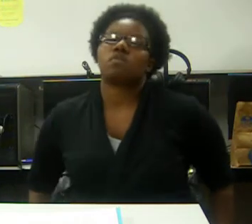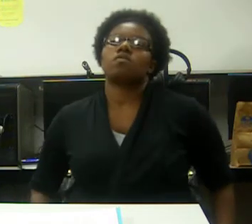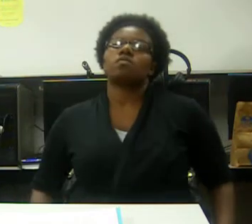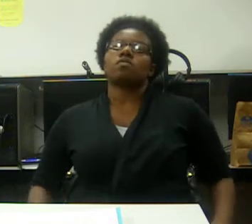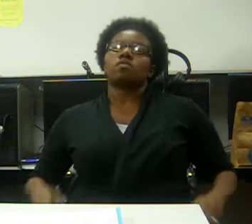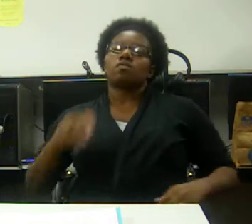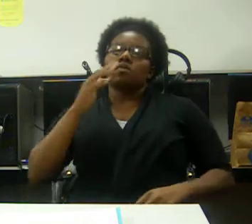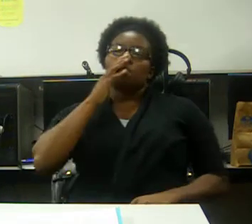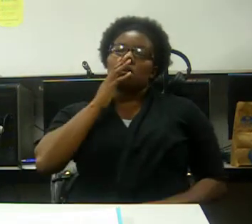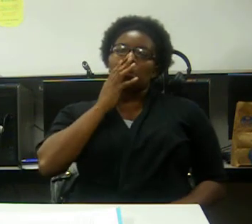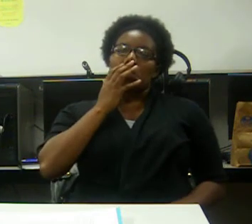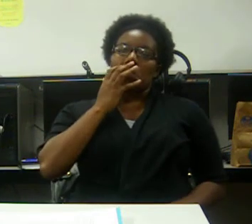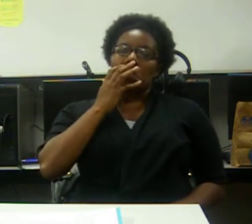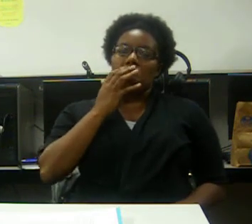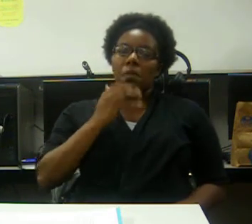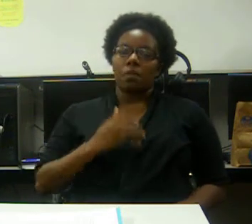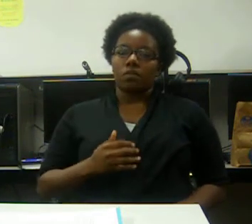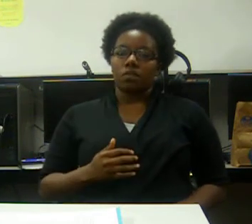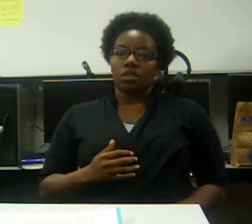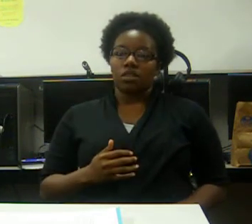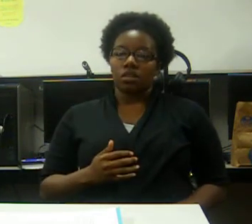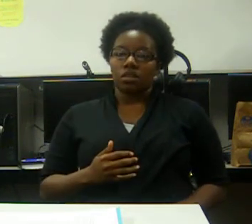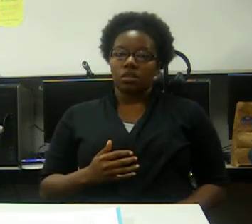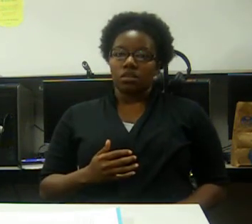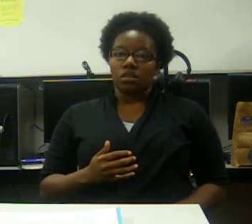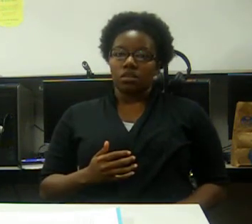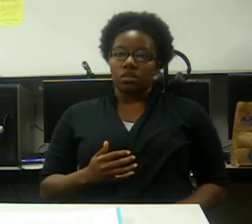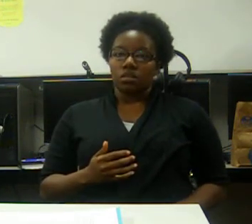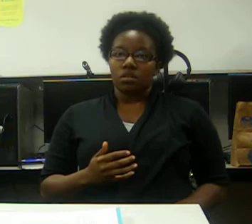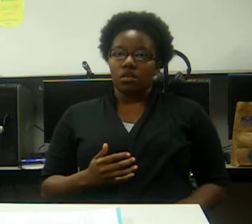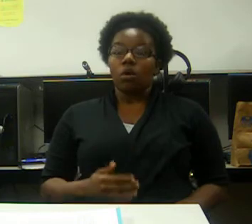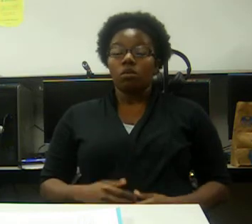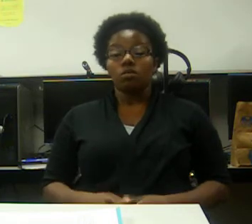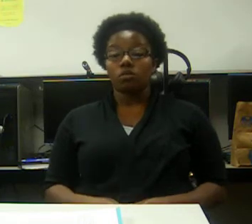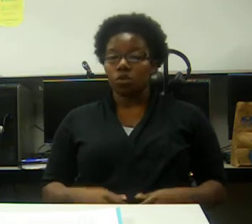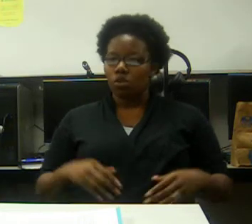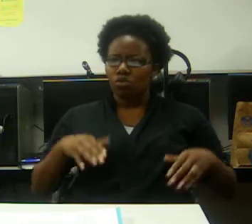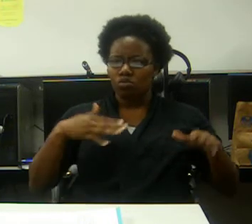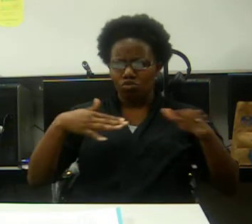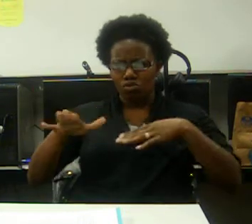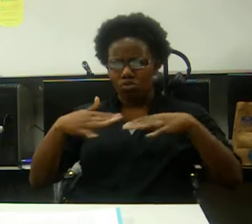What my mom said was, we were walking and we were going to go